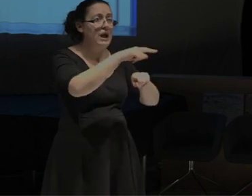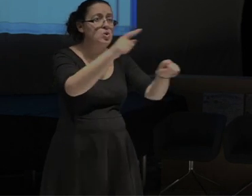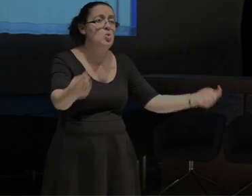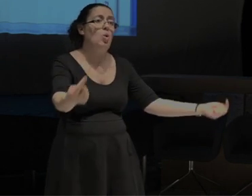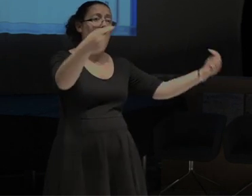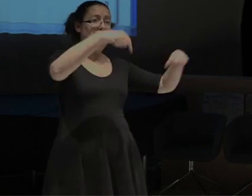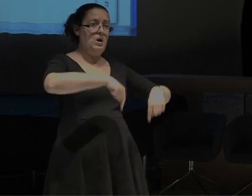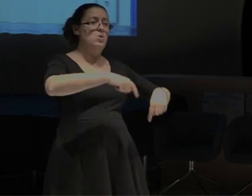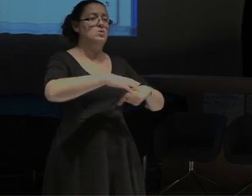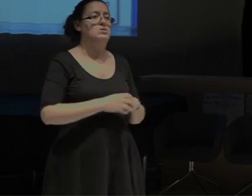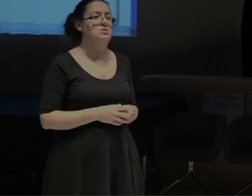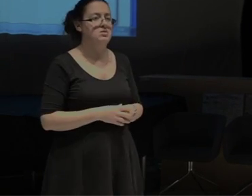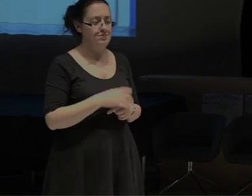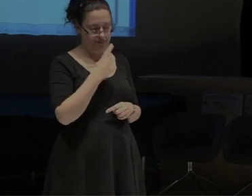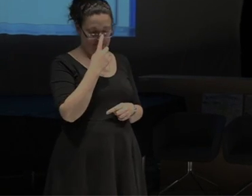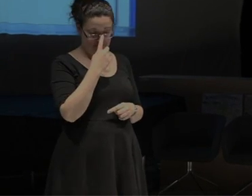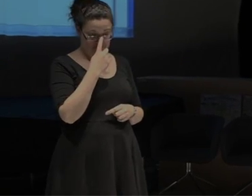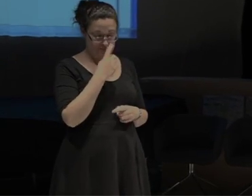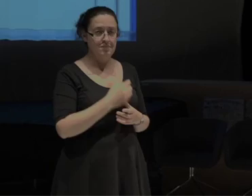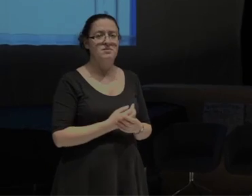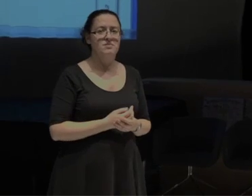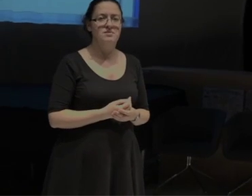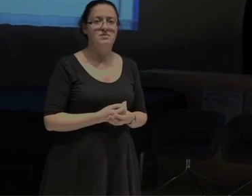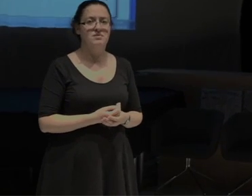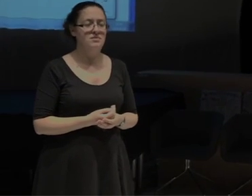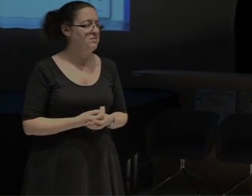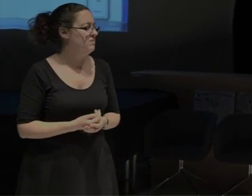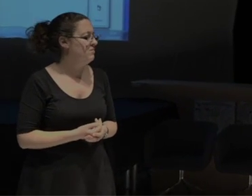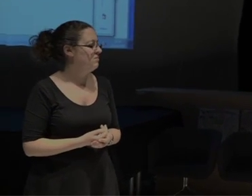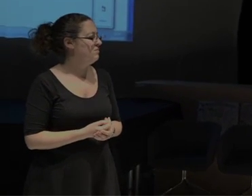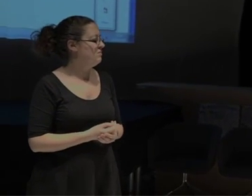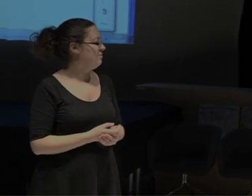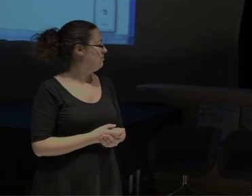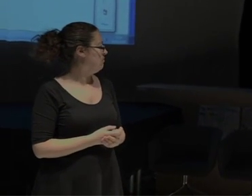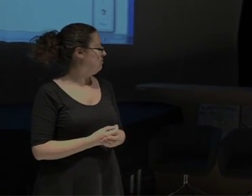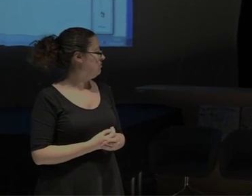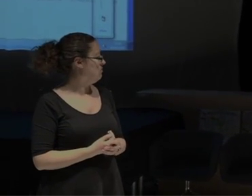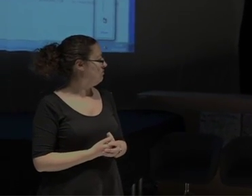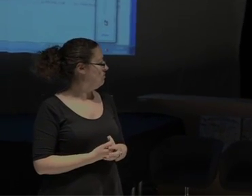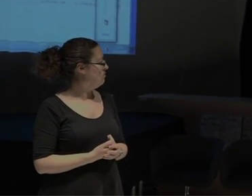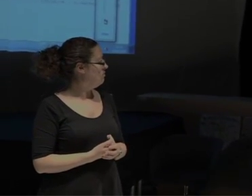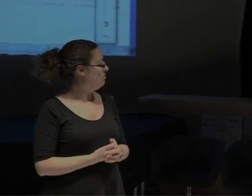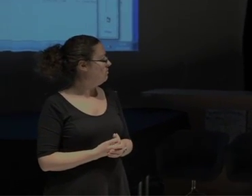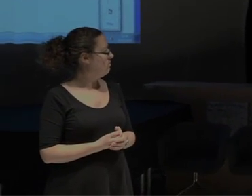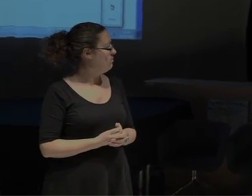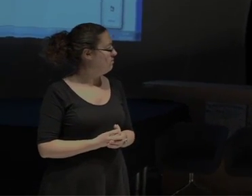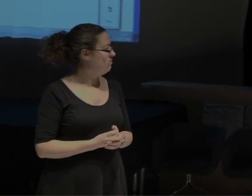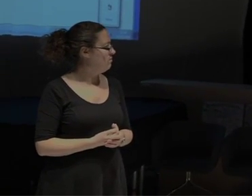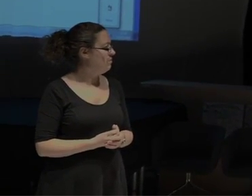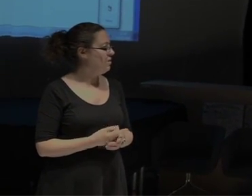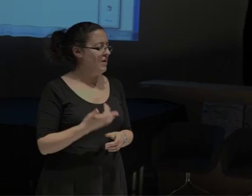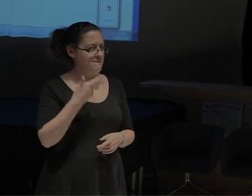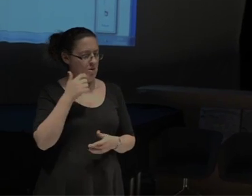the front? That's the best way of saying it, isn't it? Rather than saying, can you come down to the front? And whilst they're trying to find the